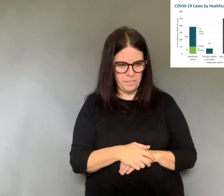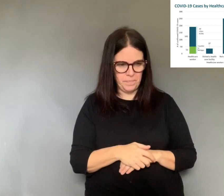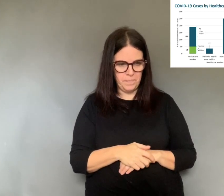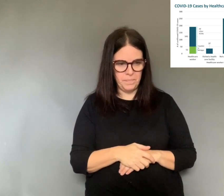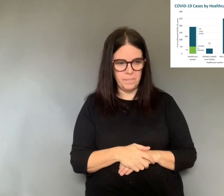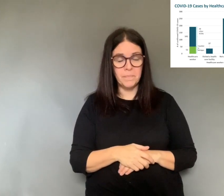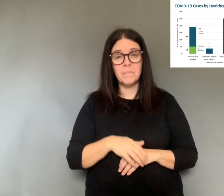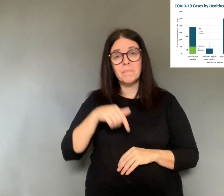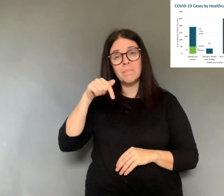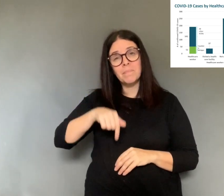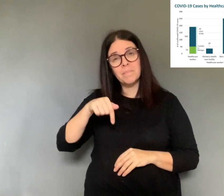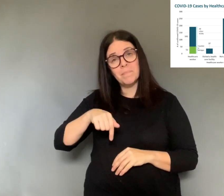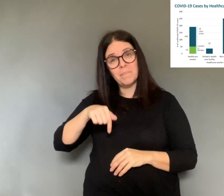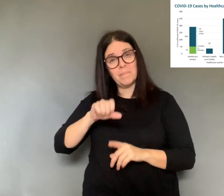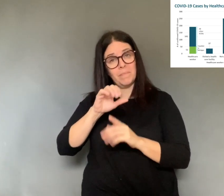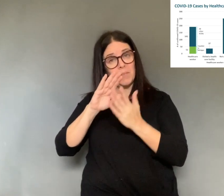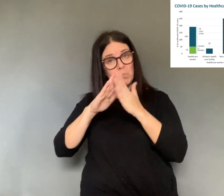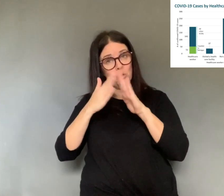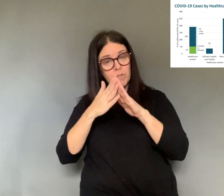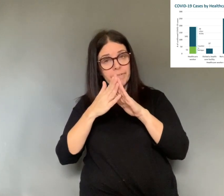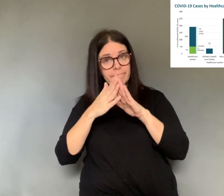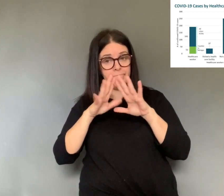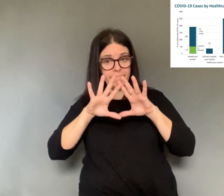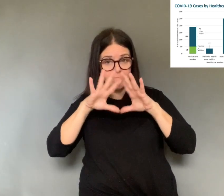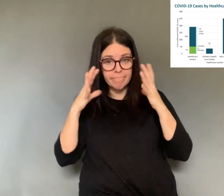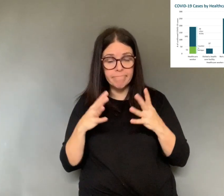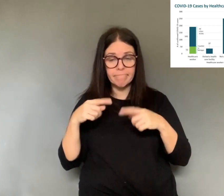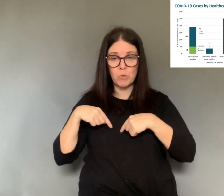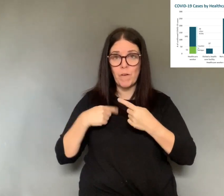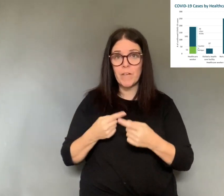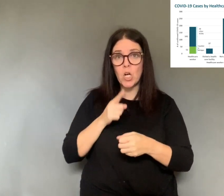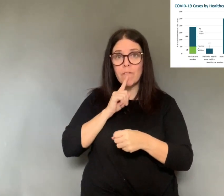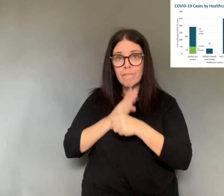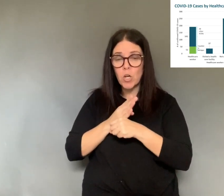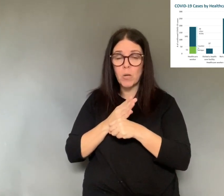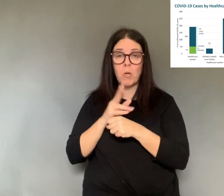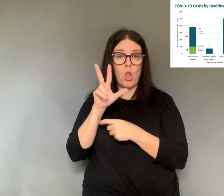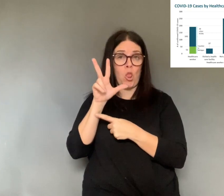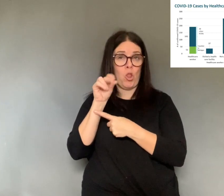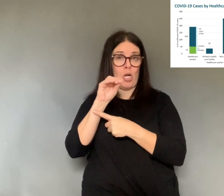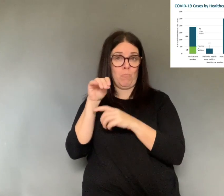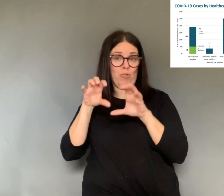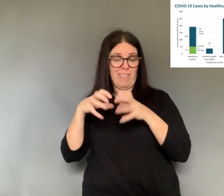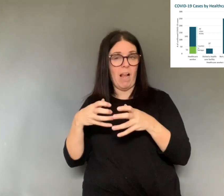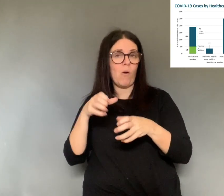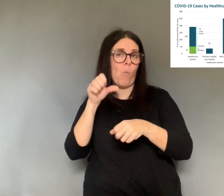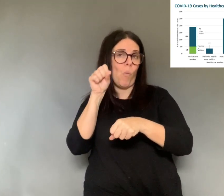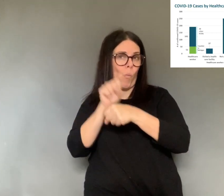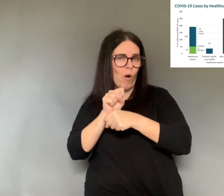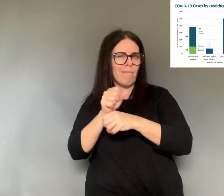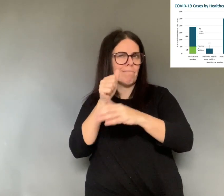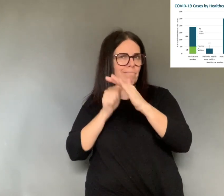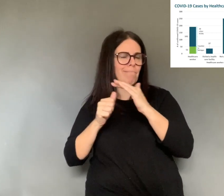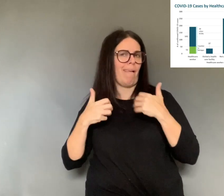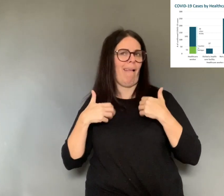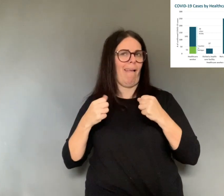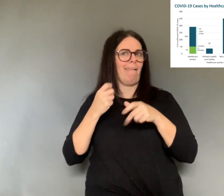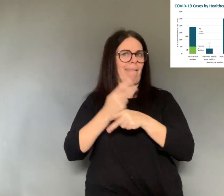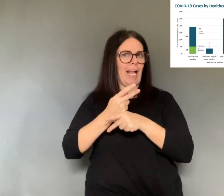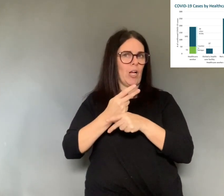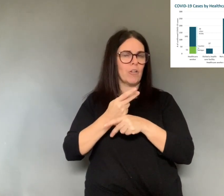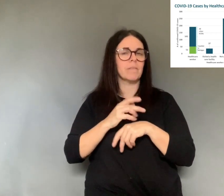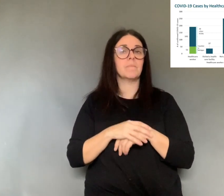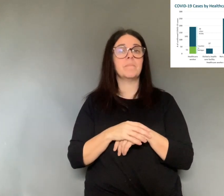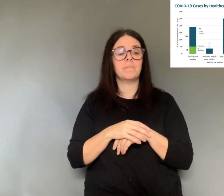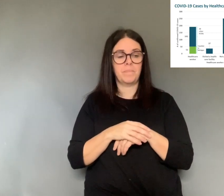community are healthcare worker. And out of these 30% of the cases, 27% of them